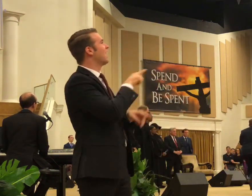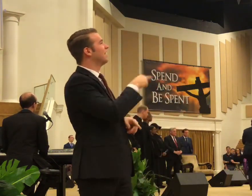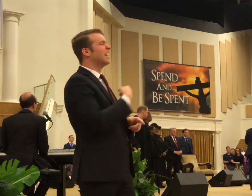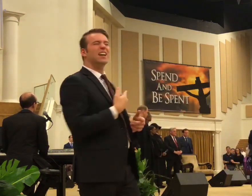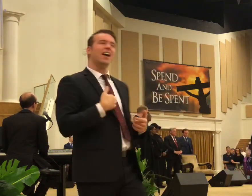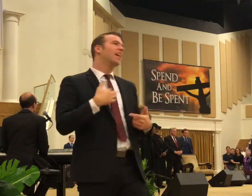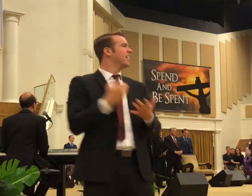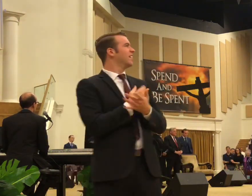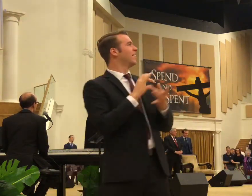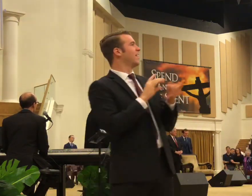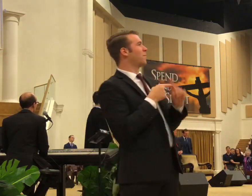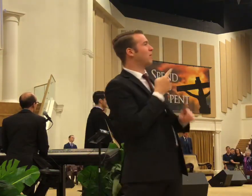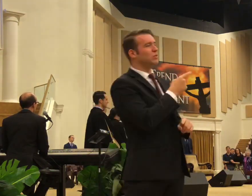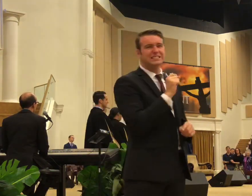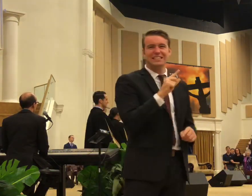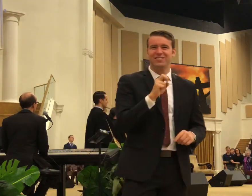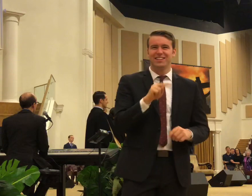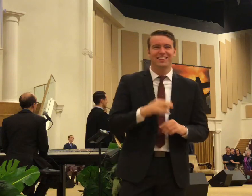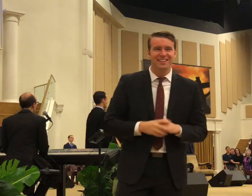license.